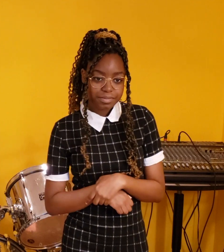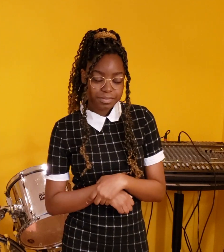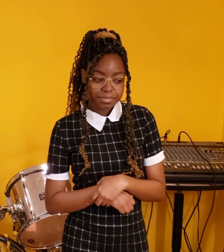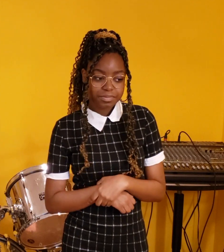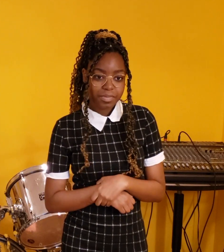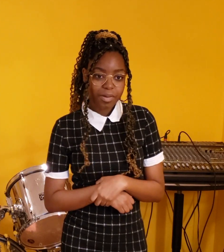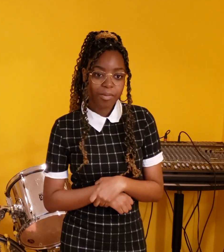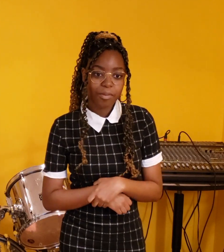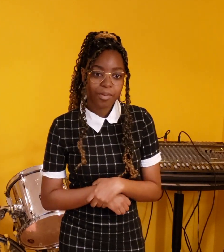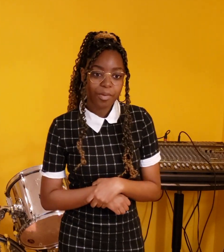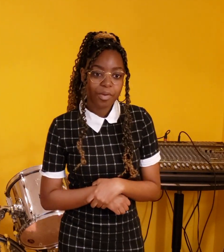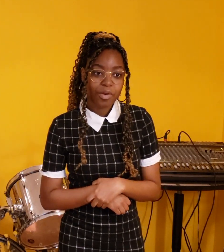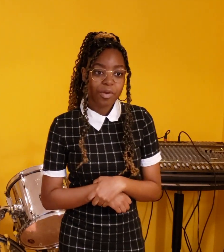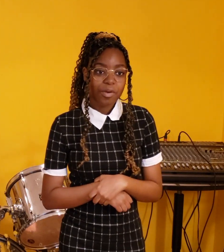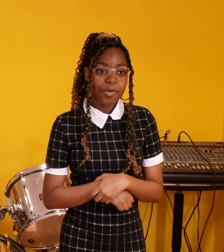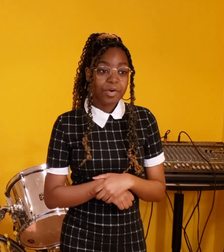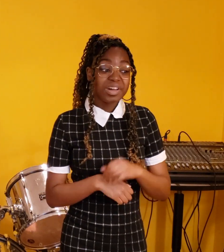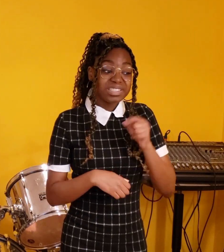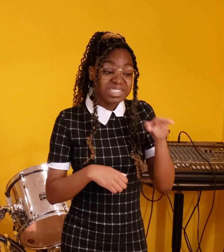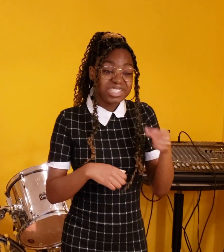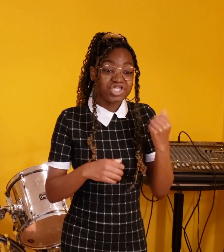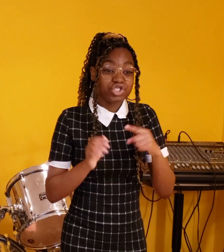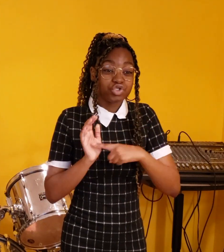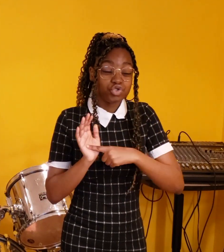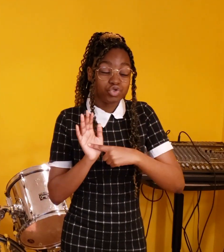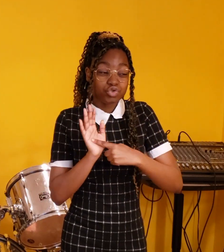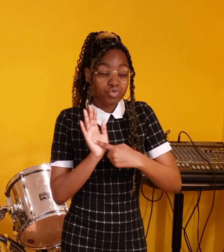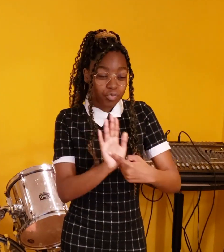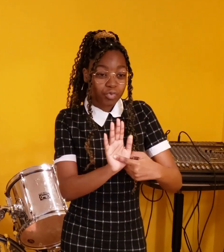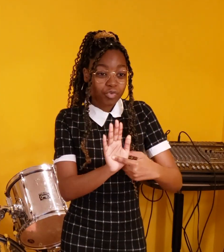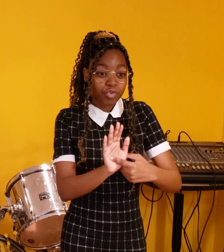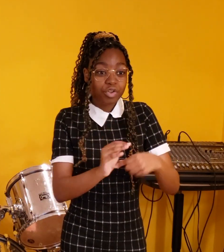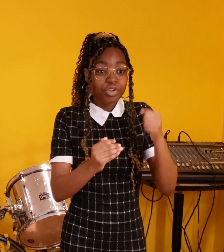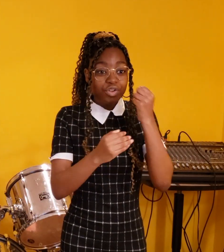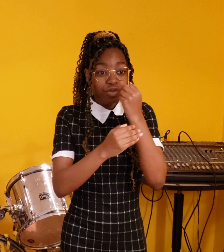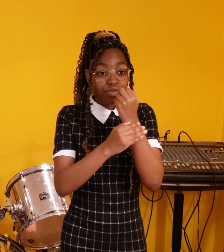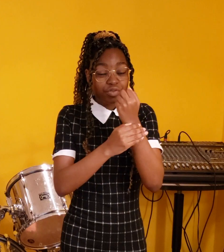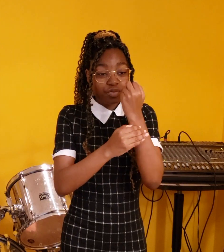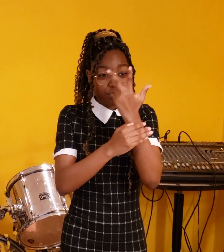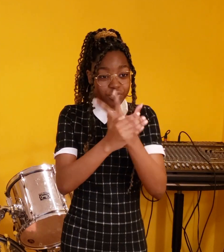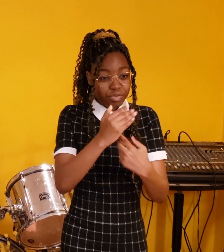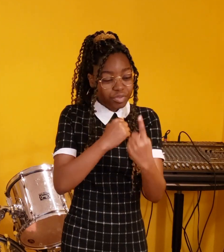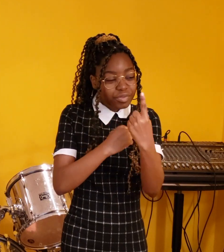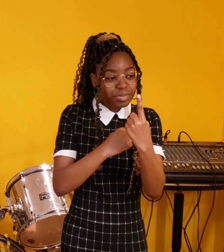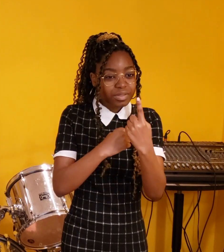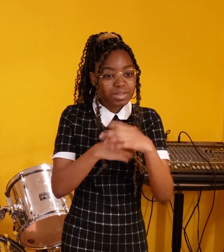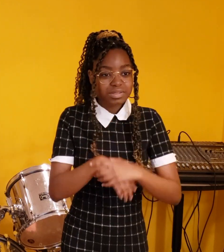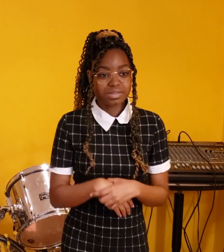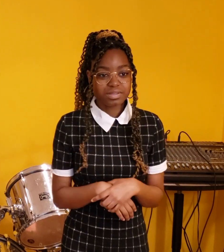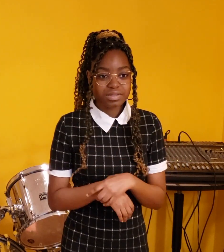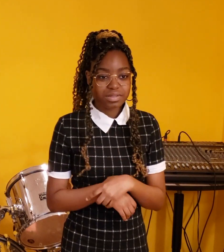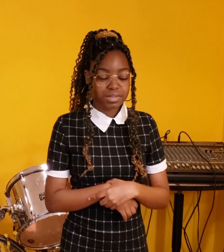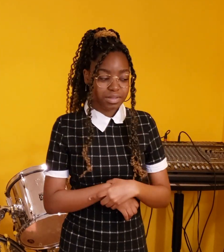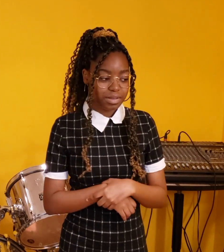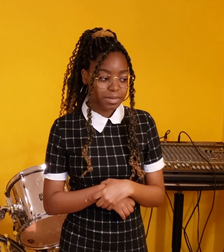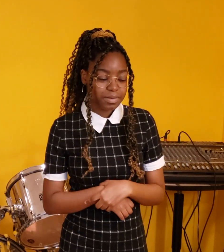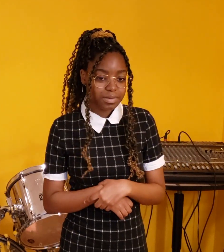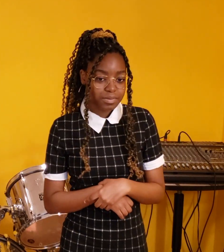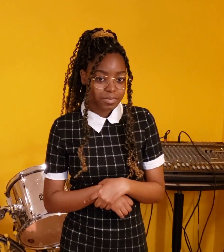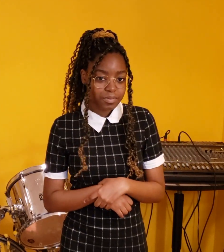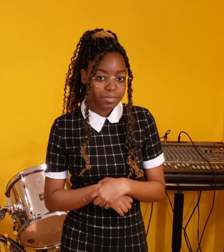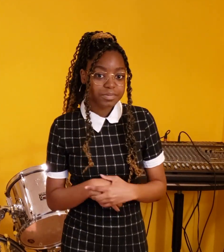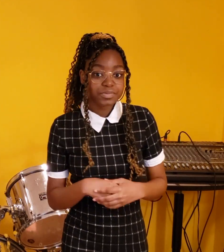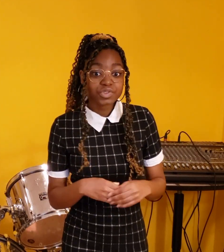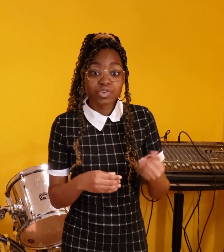See that? So why am I saying all this? Because before the foundation of the world and in